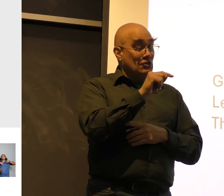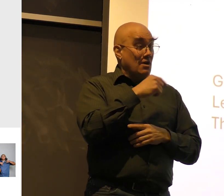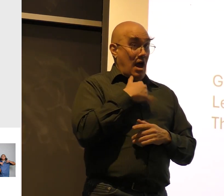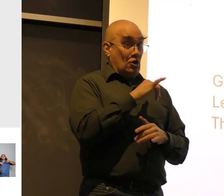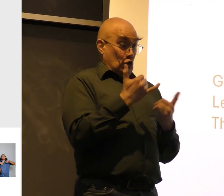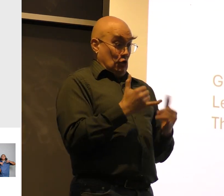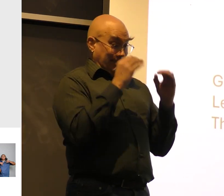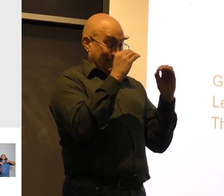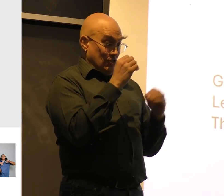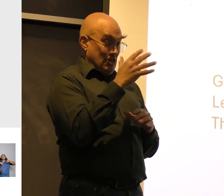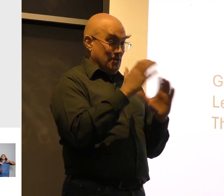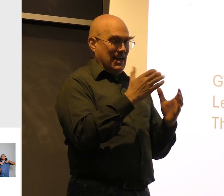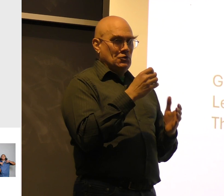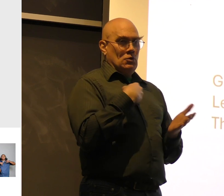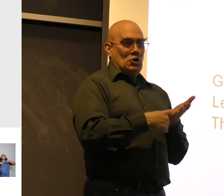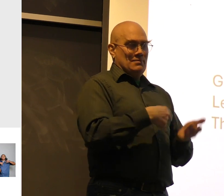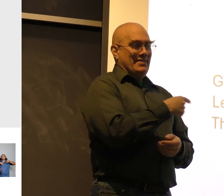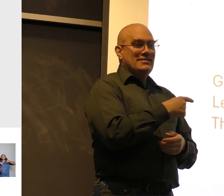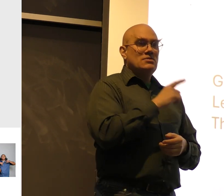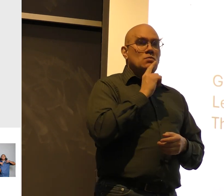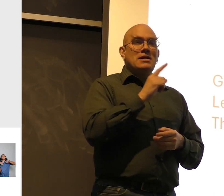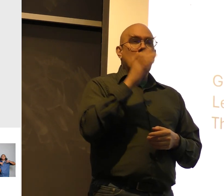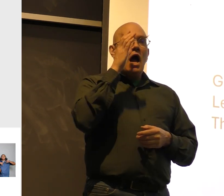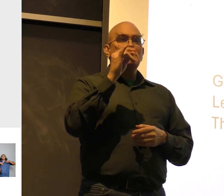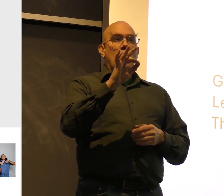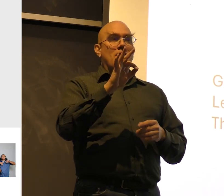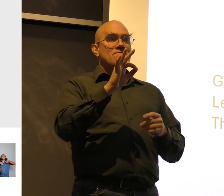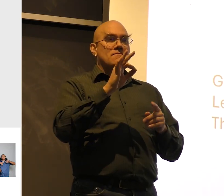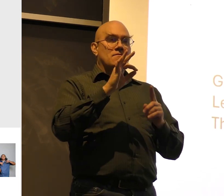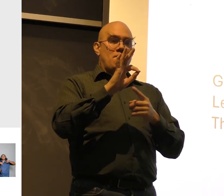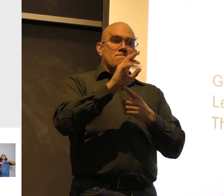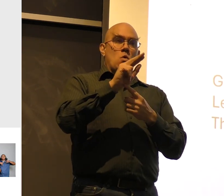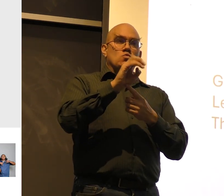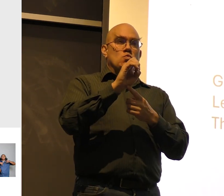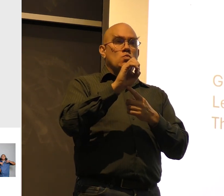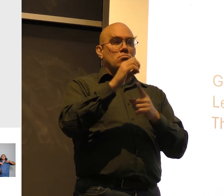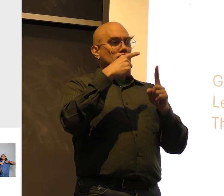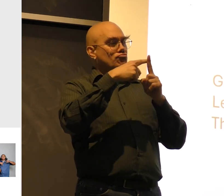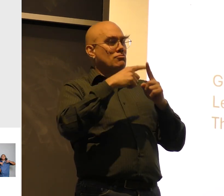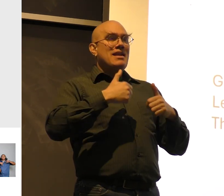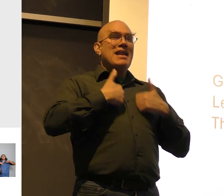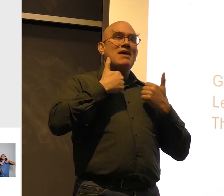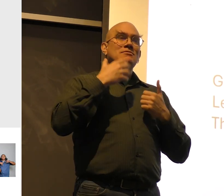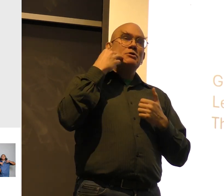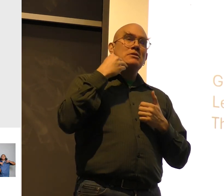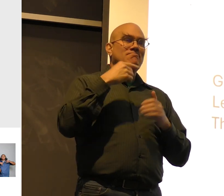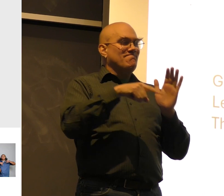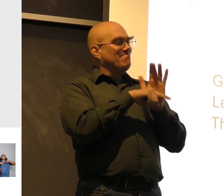I love literature. And I teach Shakespeare currently. So we talk about this. It's the concept of fortune and